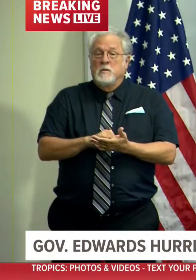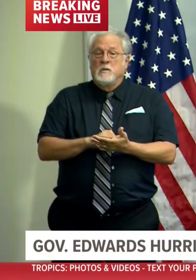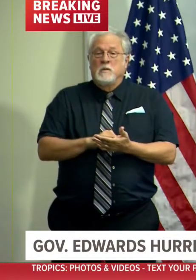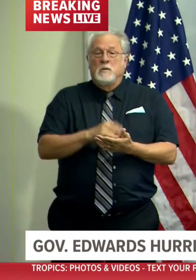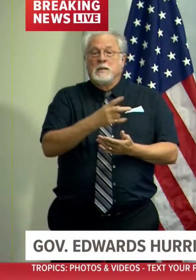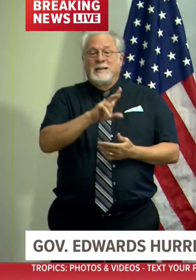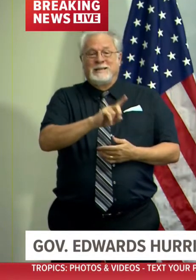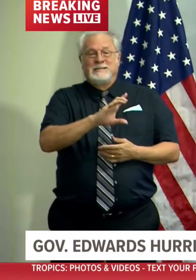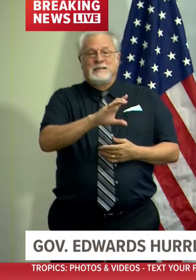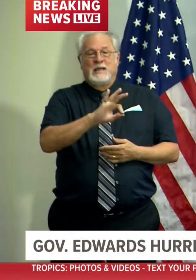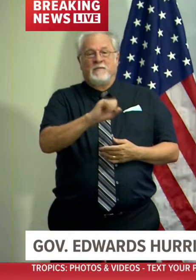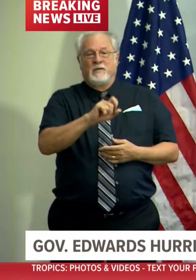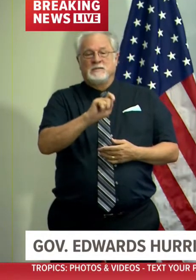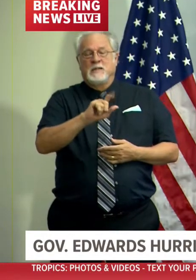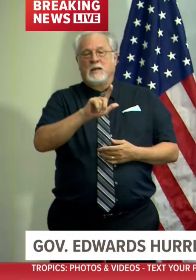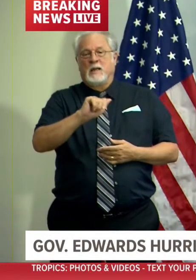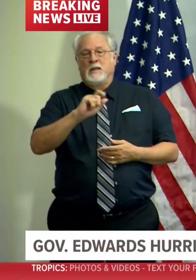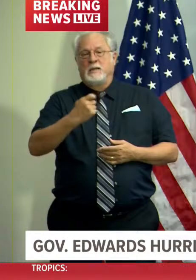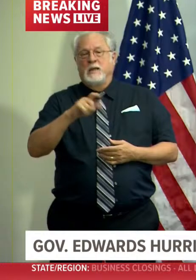go to